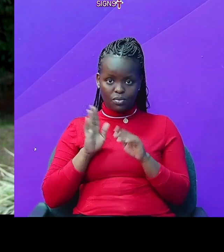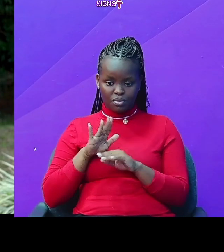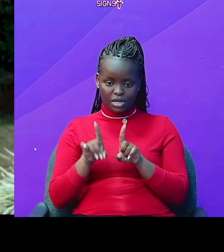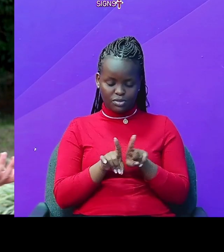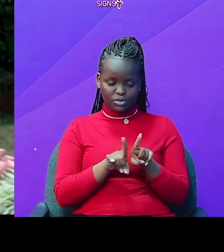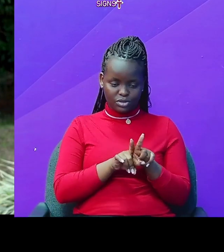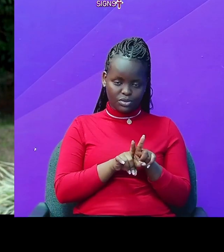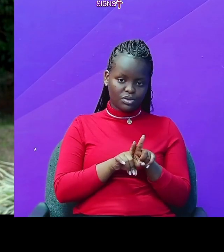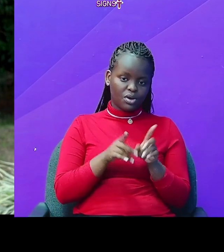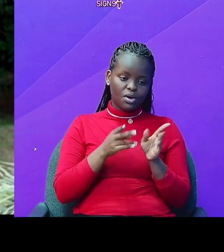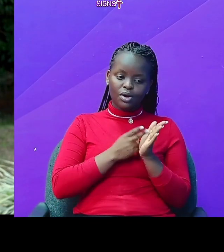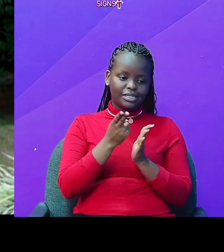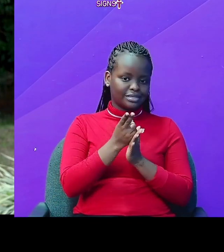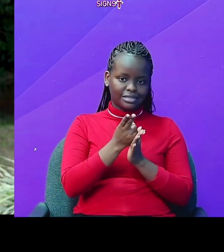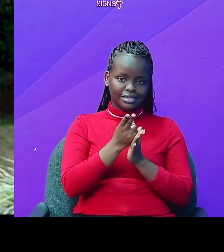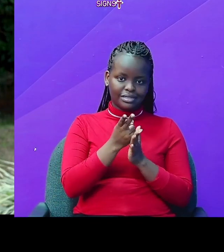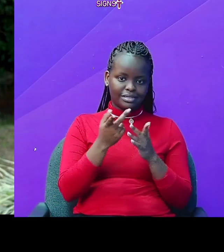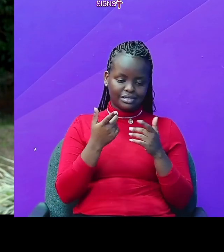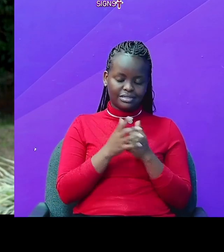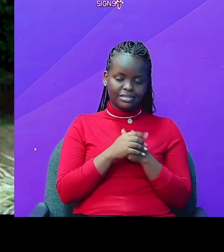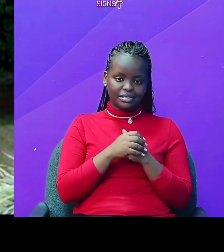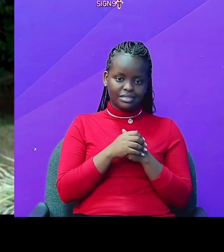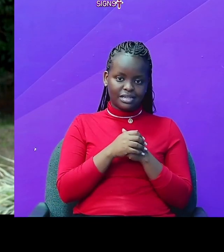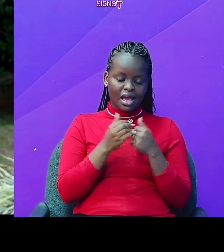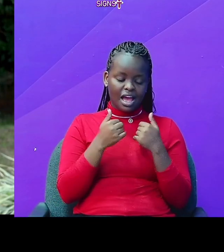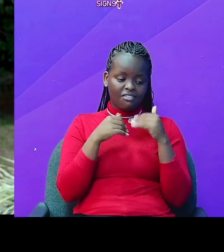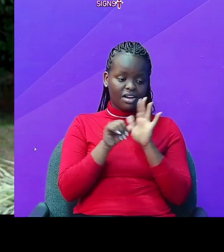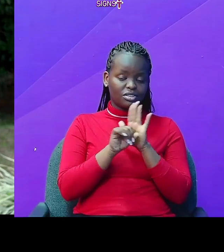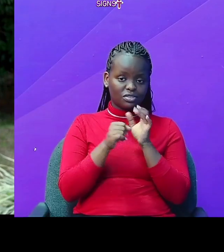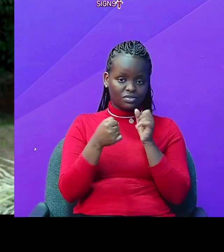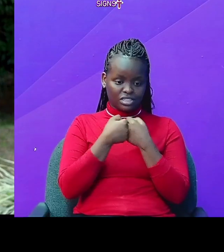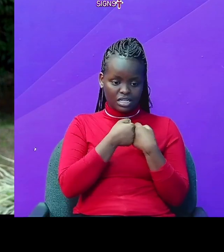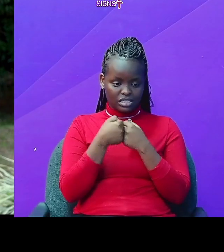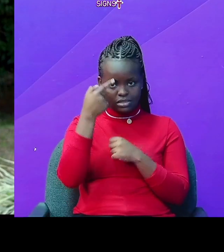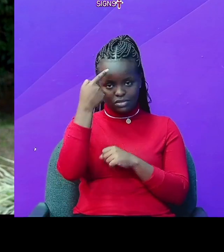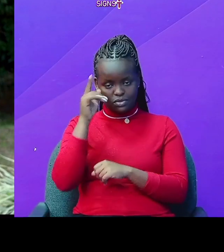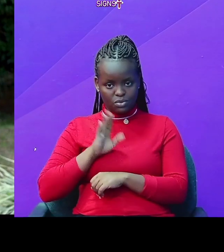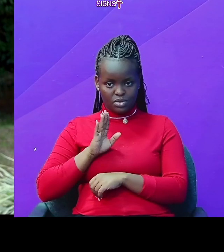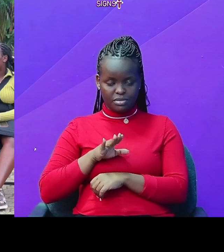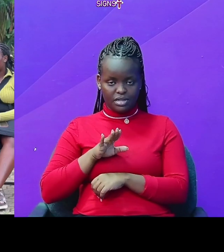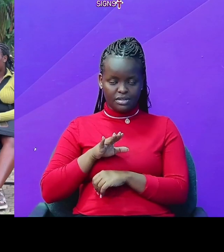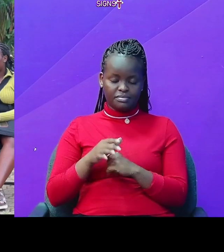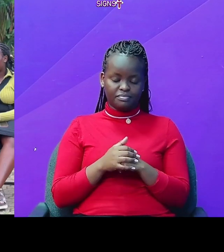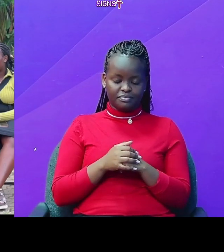be honest, we all been talking about here, there's so many challenges for women. So that's my personal commitment.